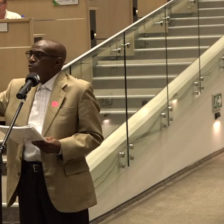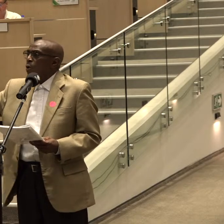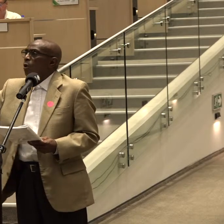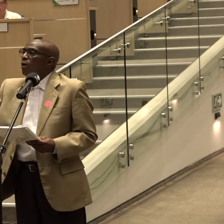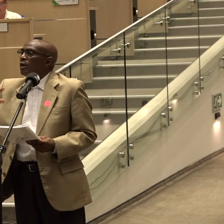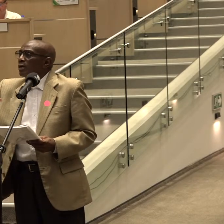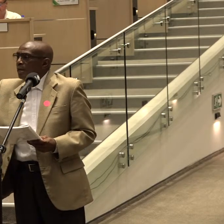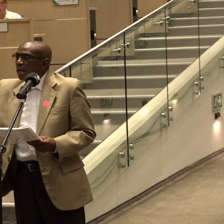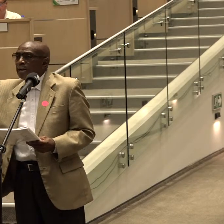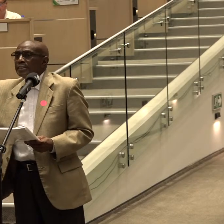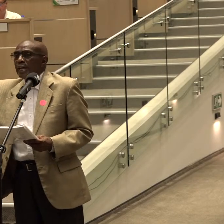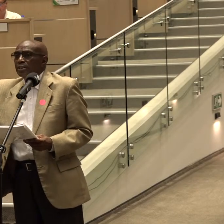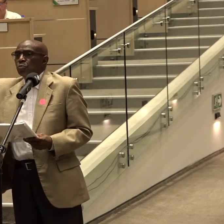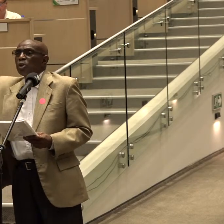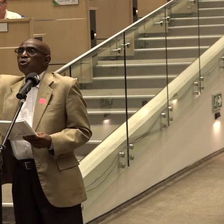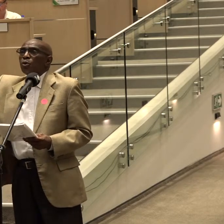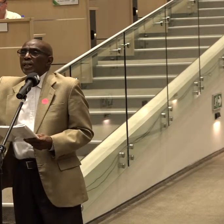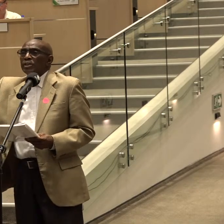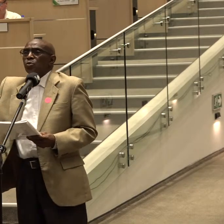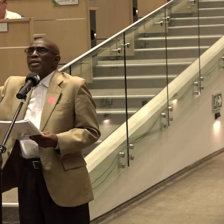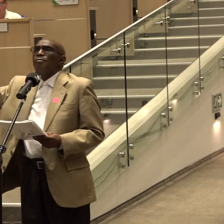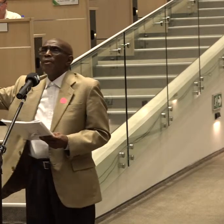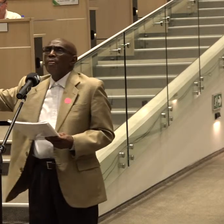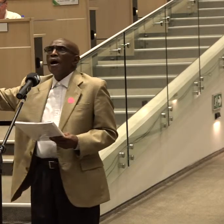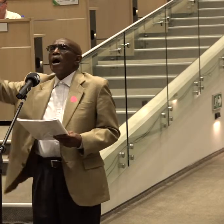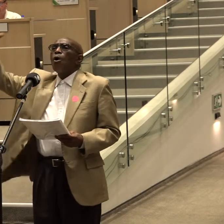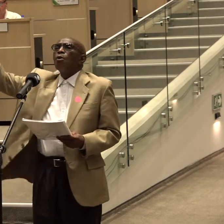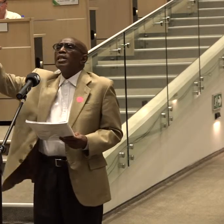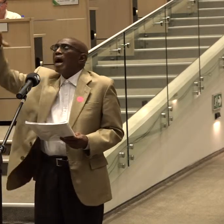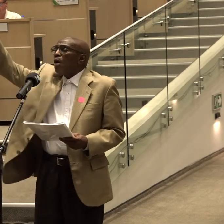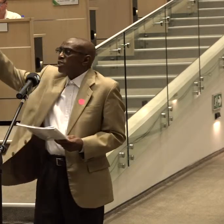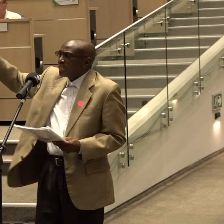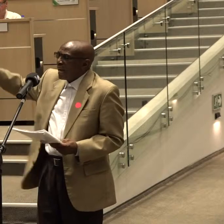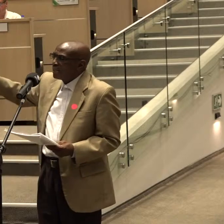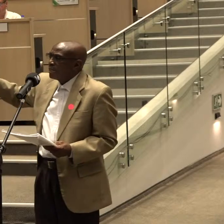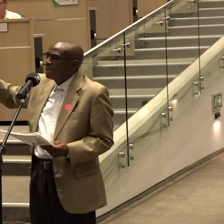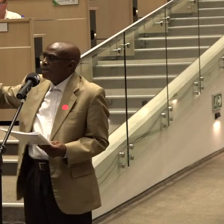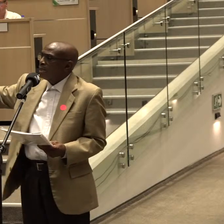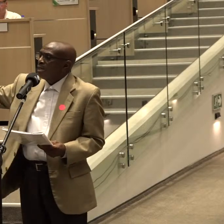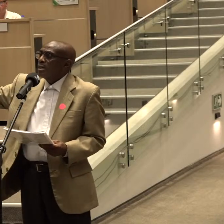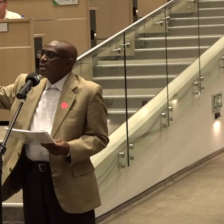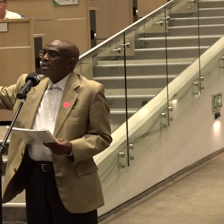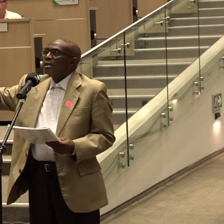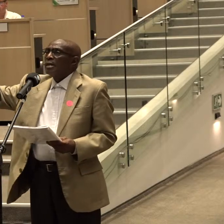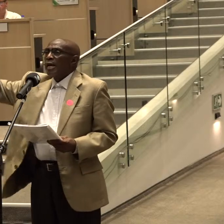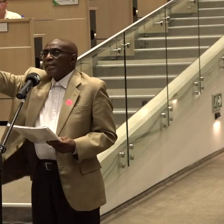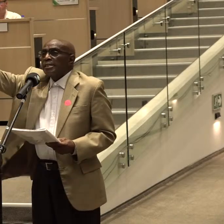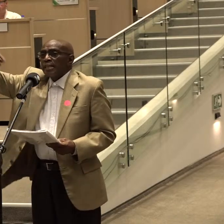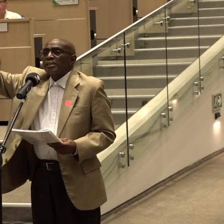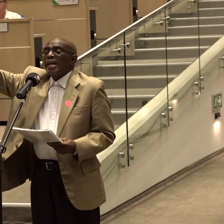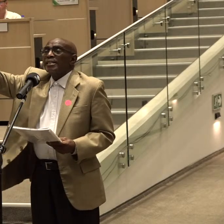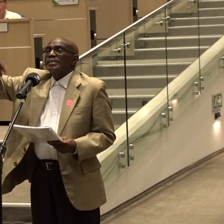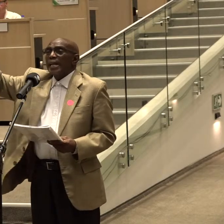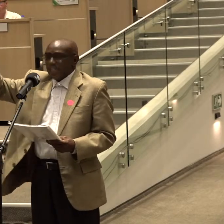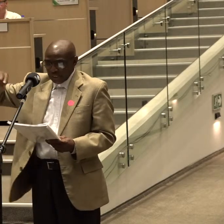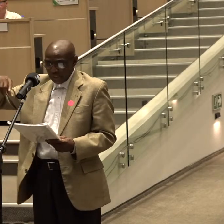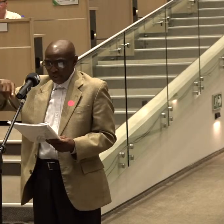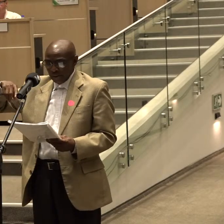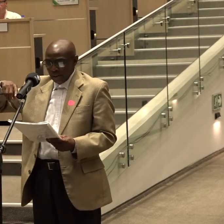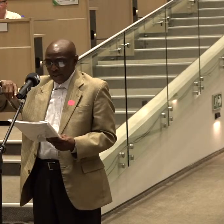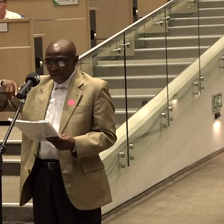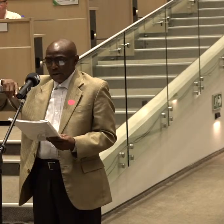you supply for any debt to be thrown into them are only outside at the train